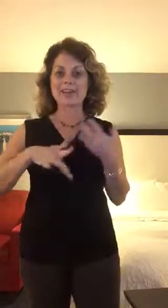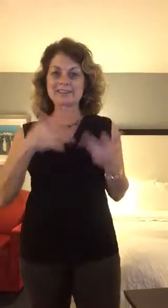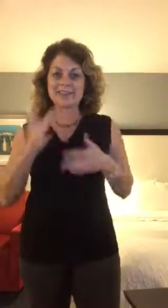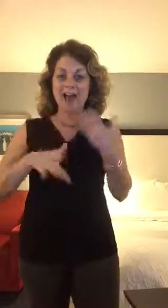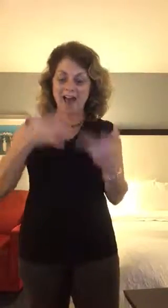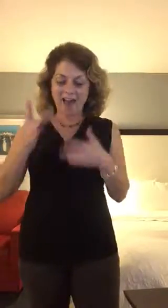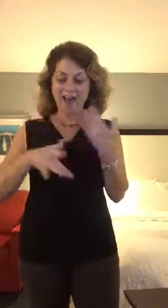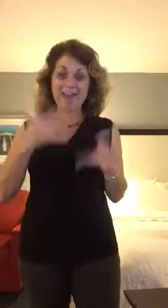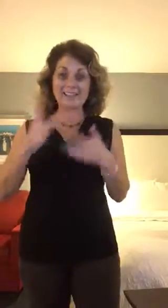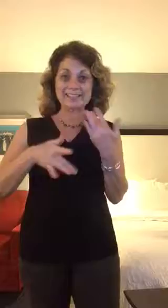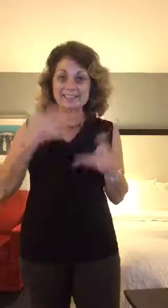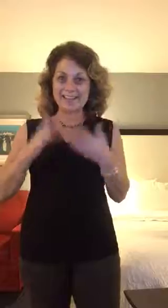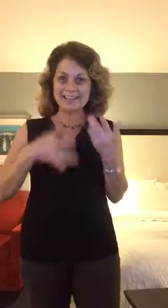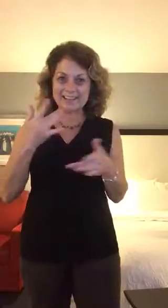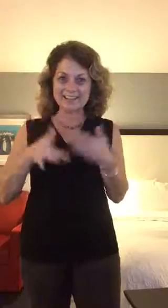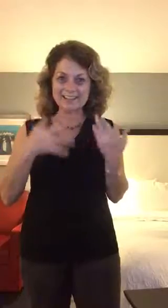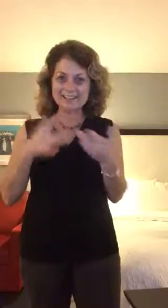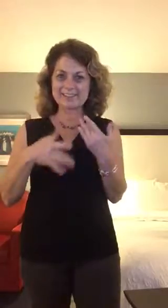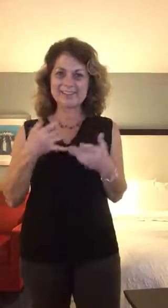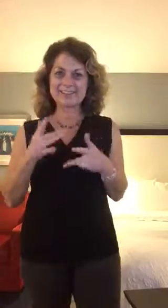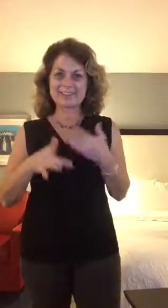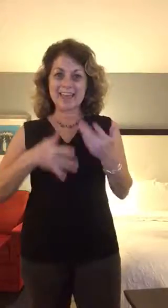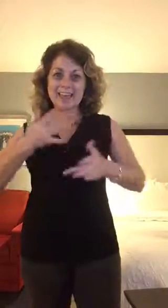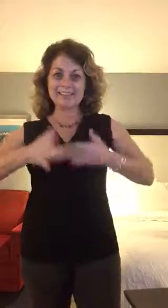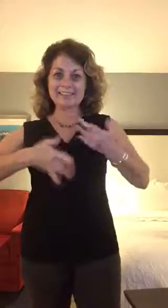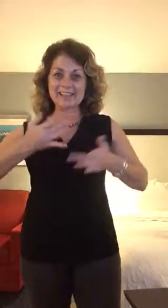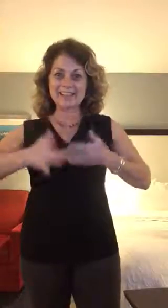hands. Excited. Excited.